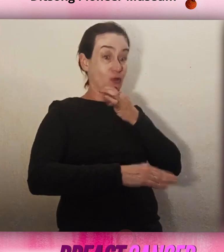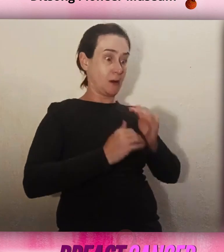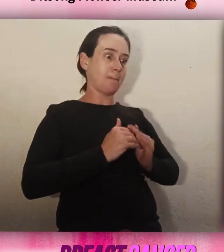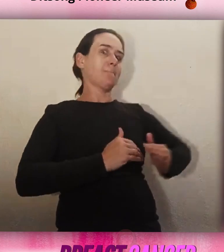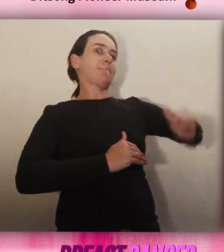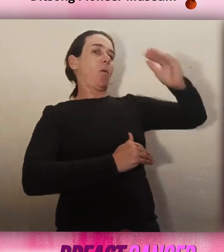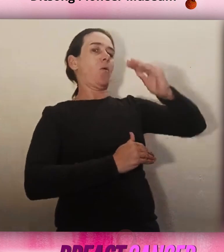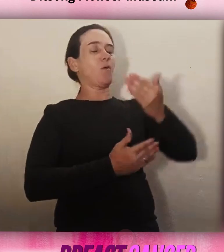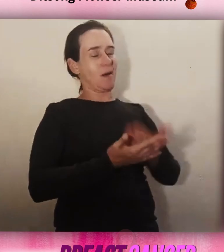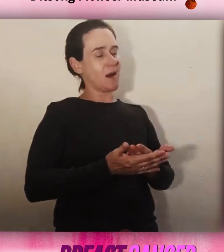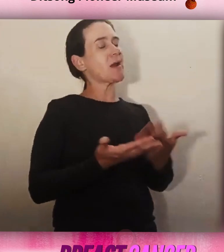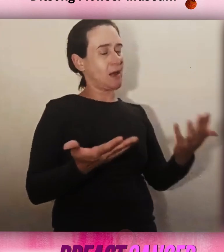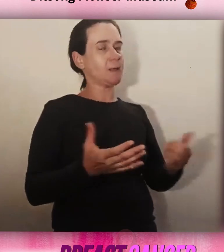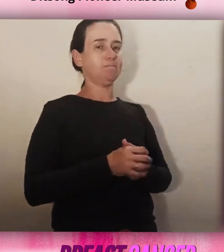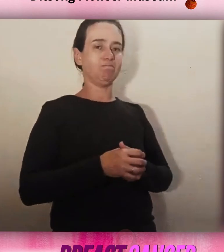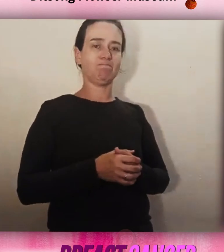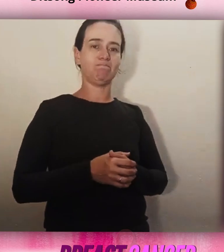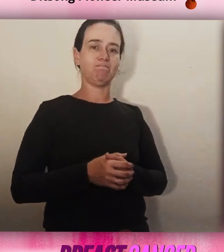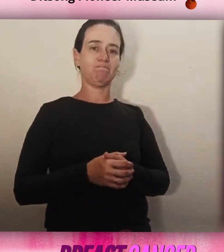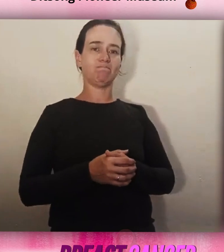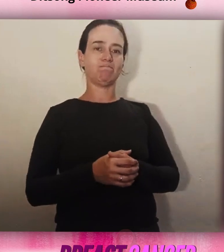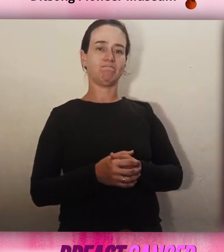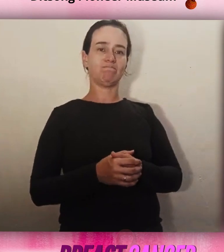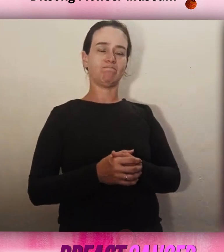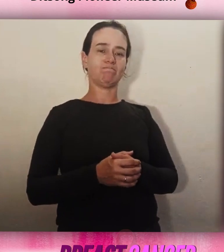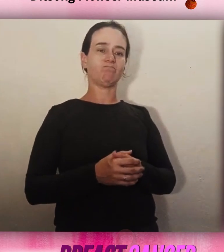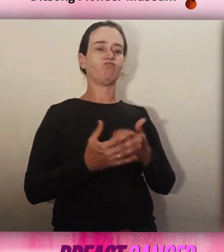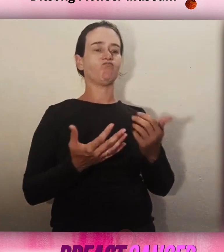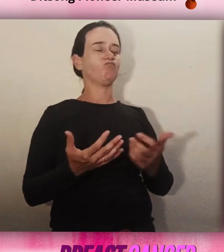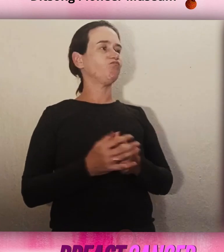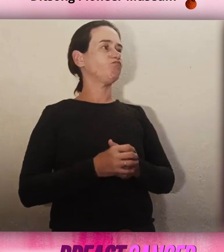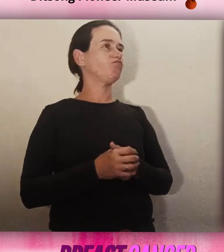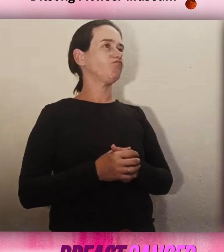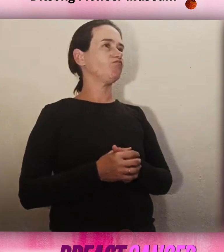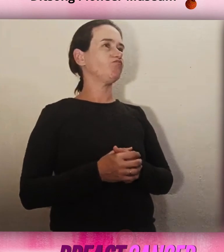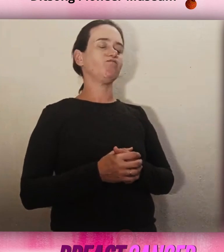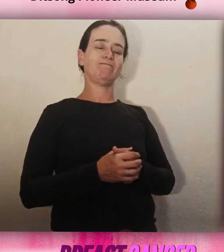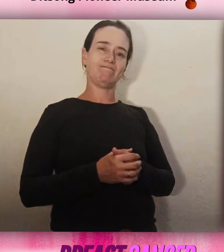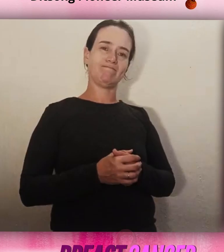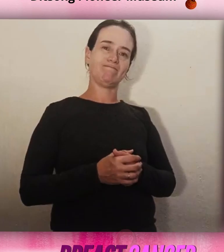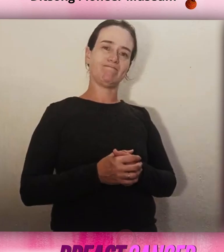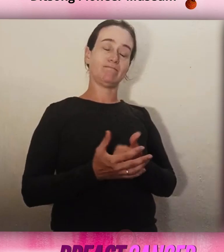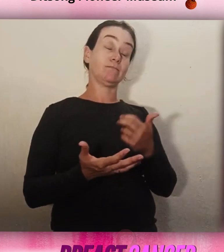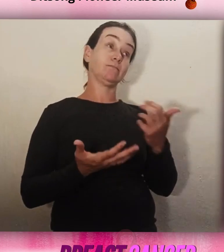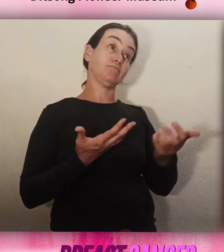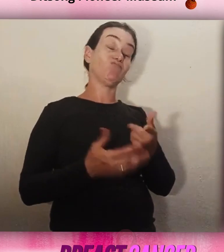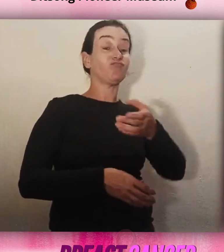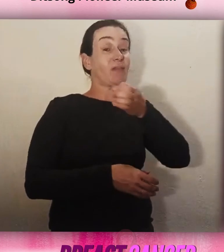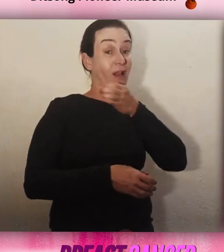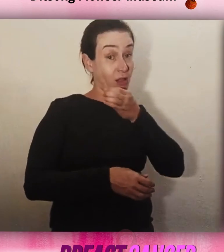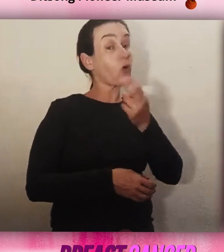doesn't necessarily Okay. give you cancer, but it increases you. It puts you at an increased risk. Okay. Yes.